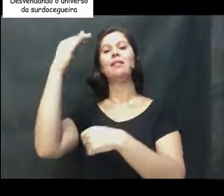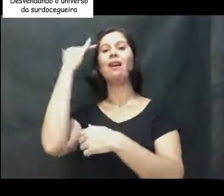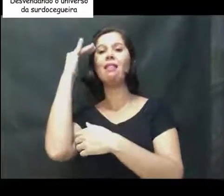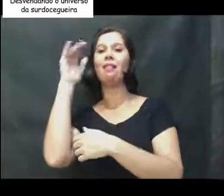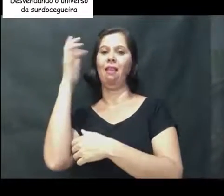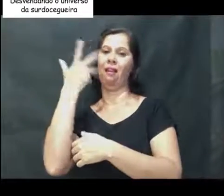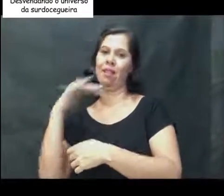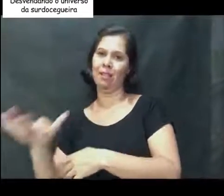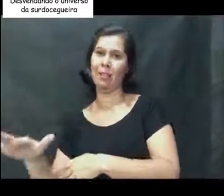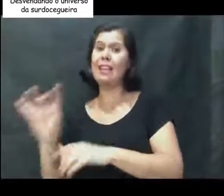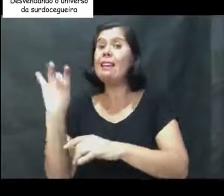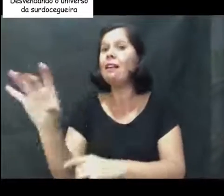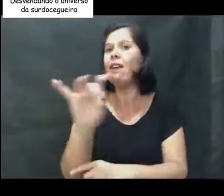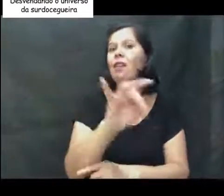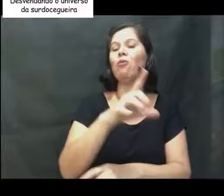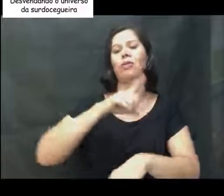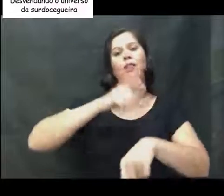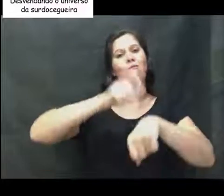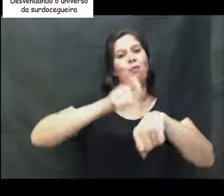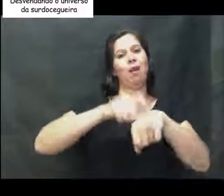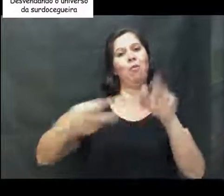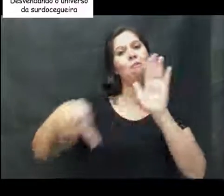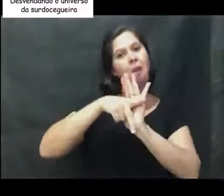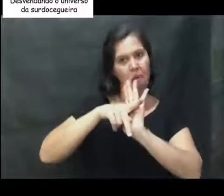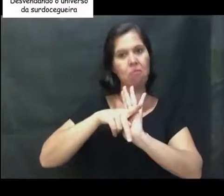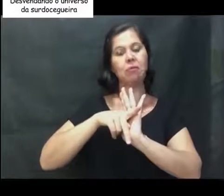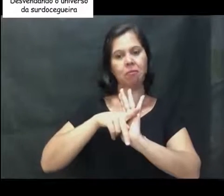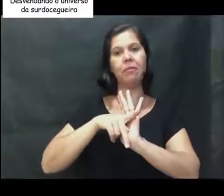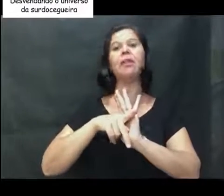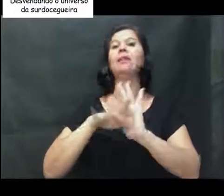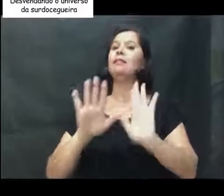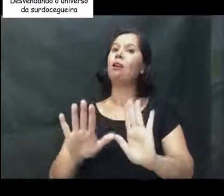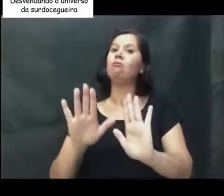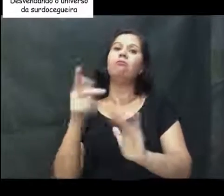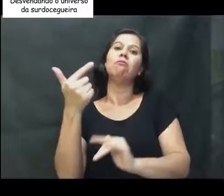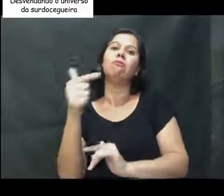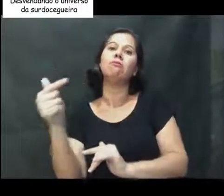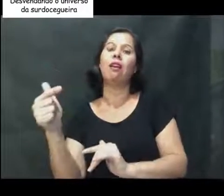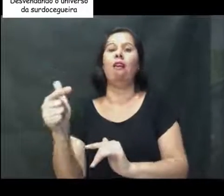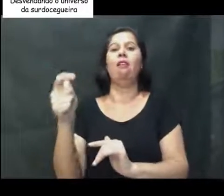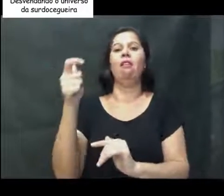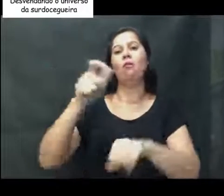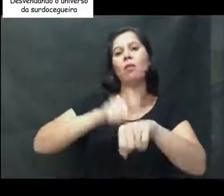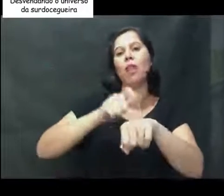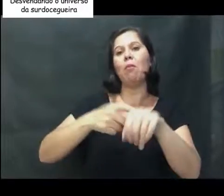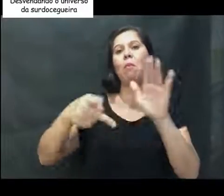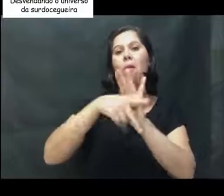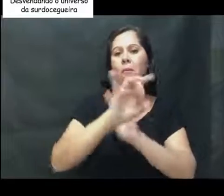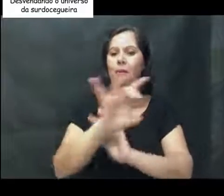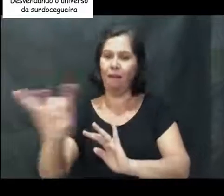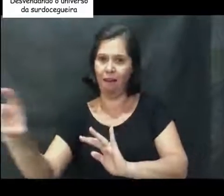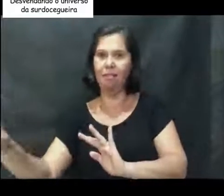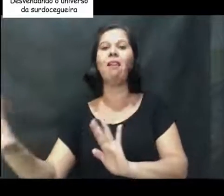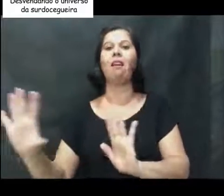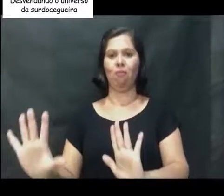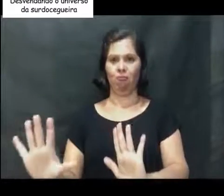each child's time of understanding and should not be thought of being accomplished at a specific time. In my thesis,